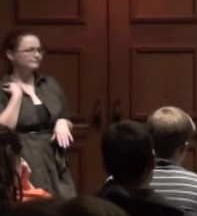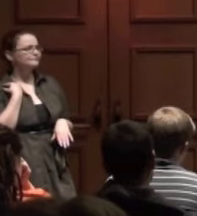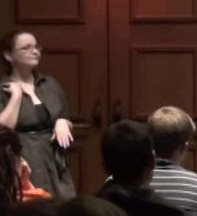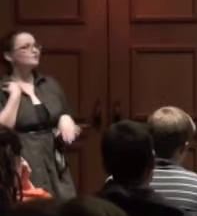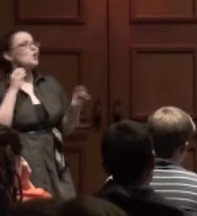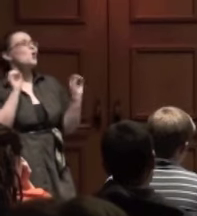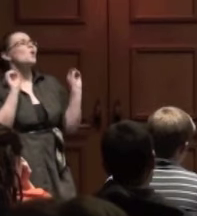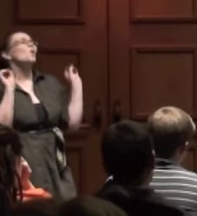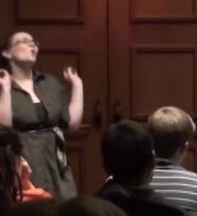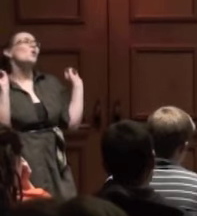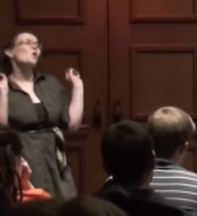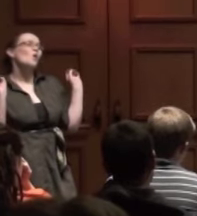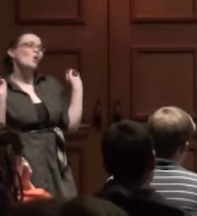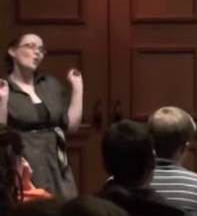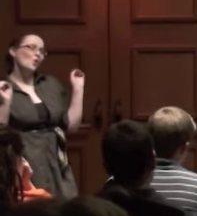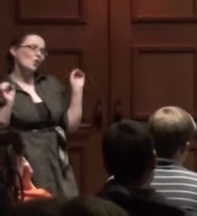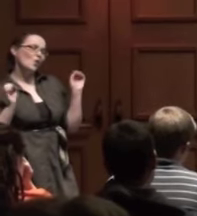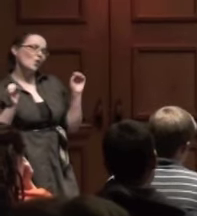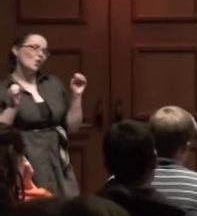she said,